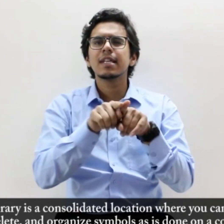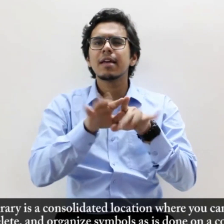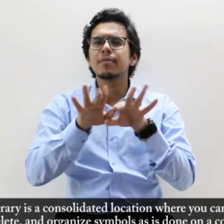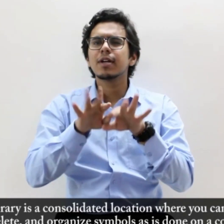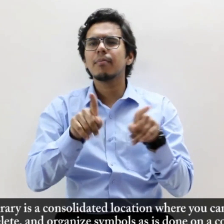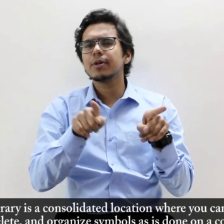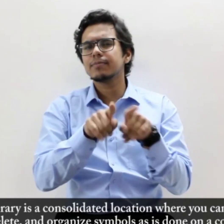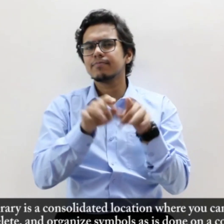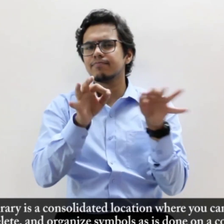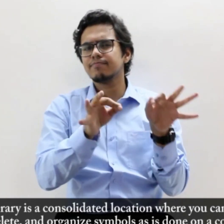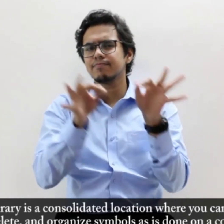computer.